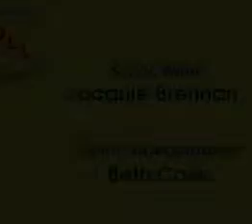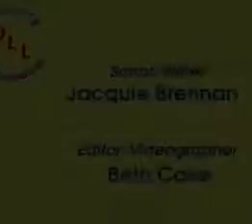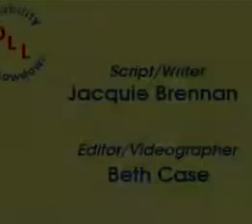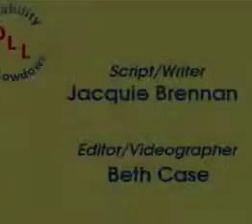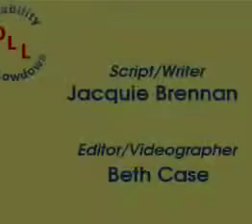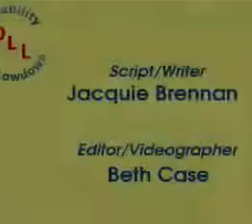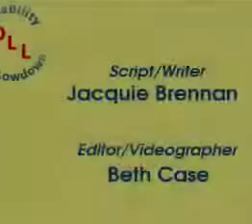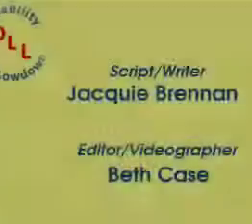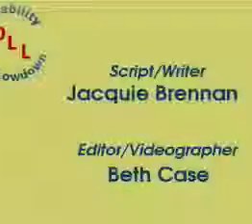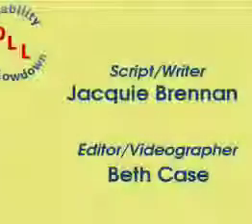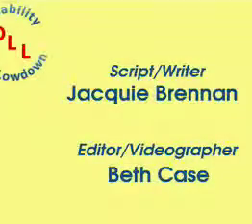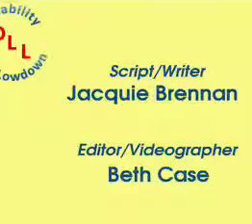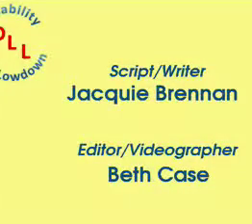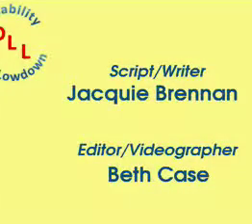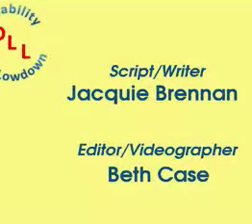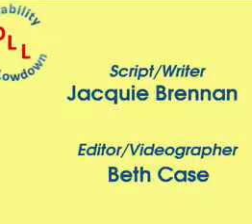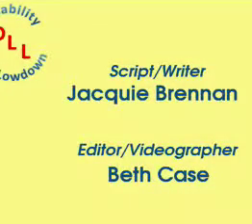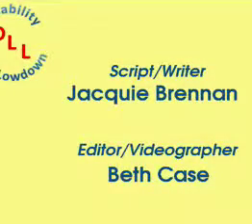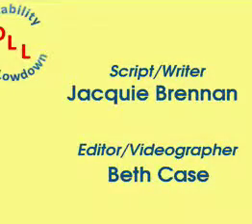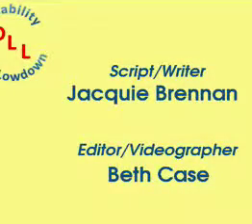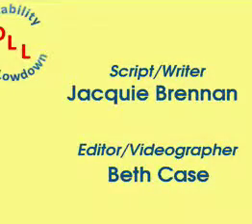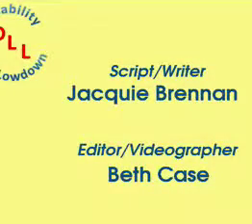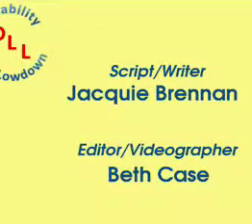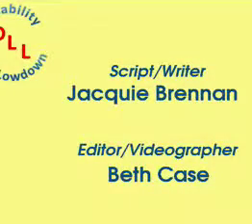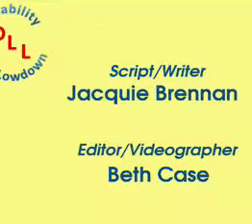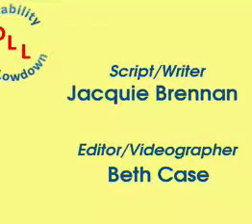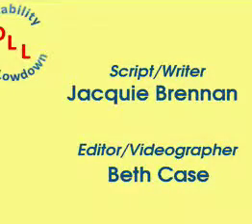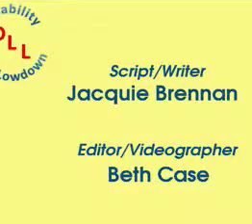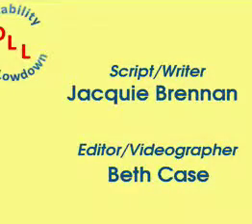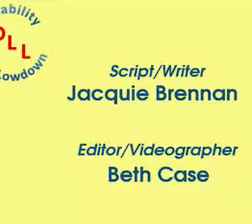Script writer, Jackie Brennan. Editor-videographer, Beth Case.